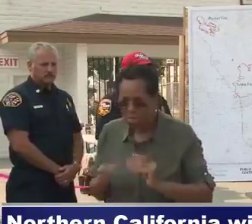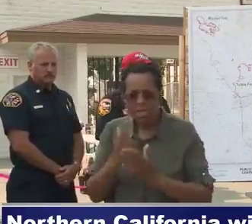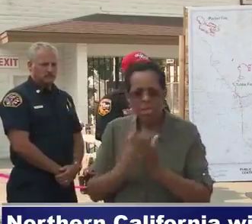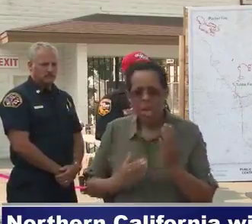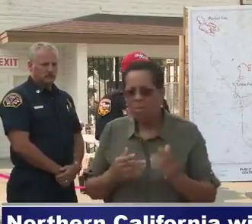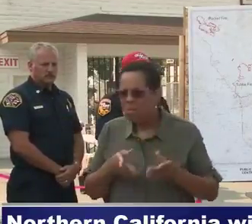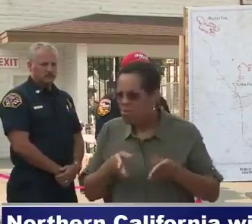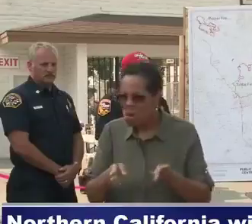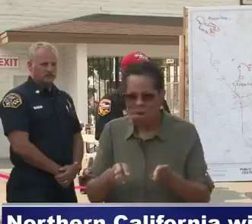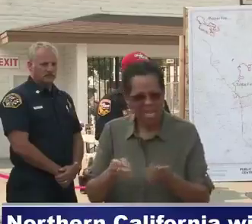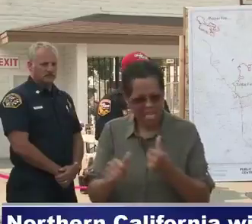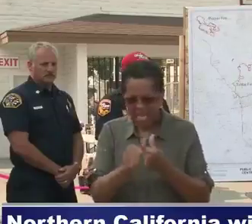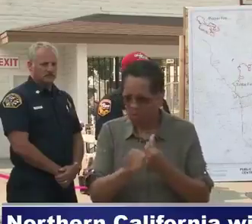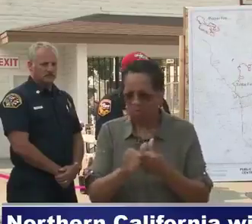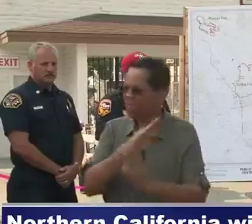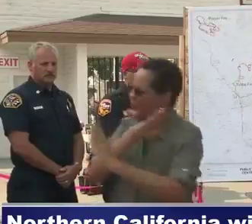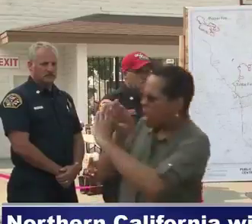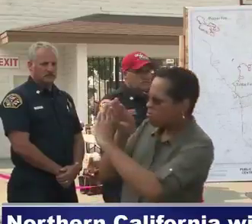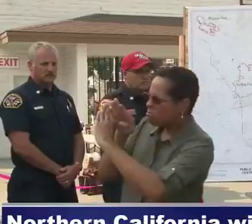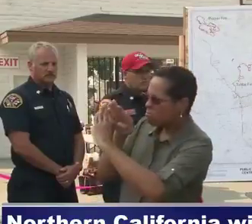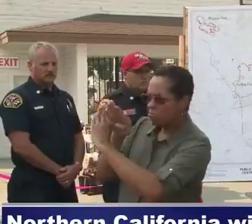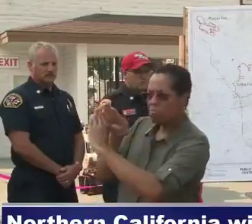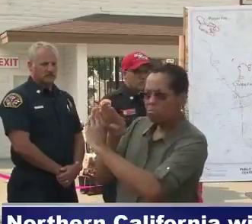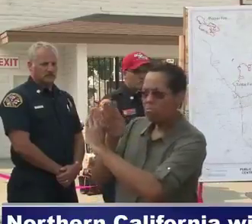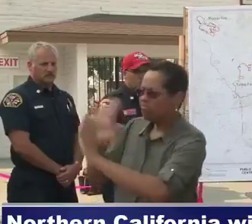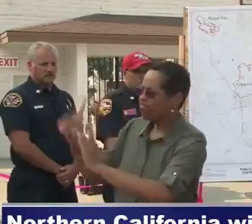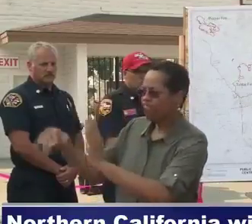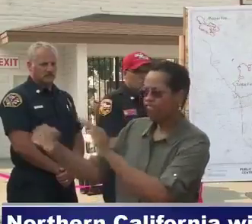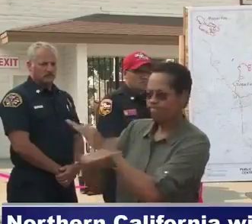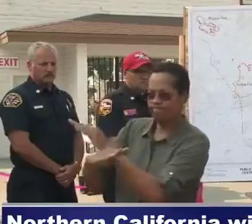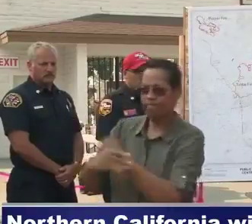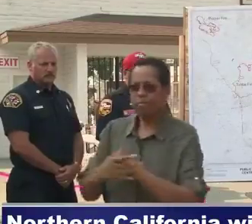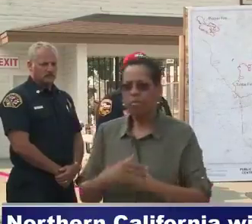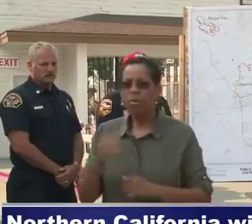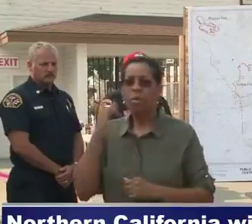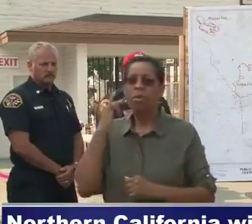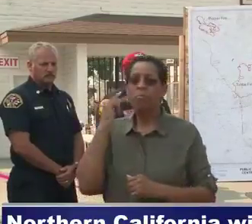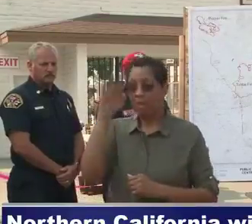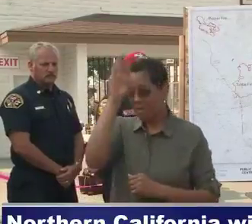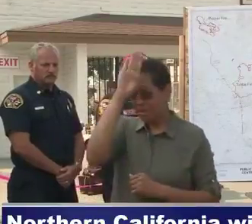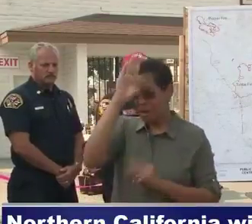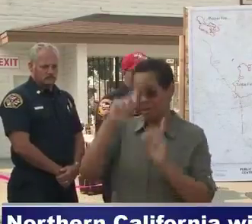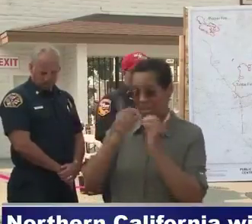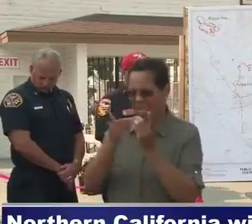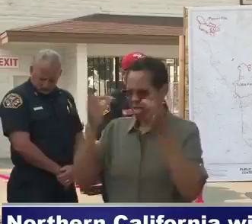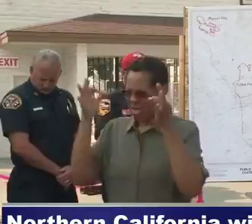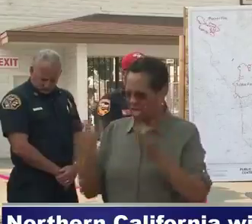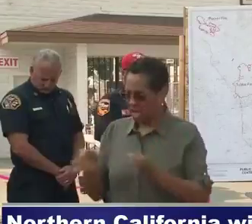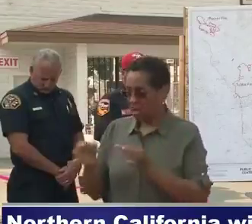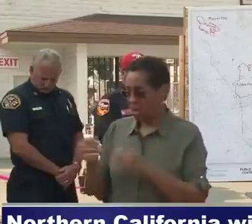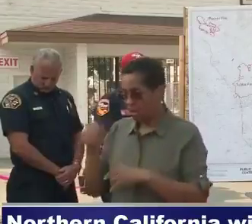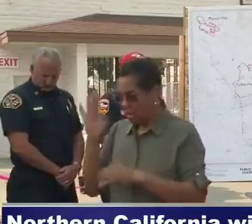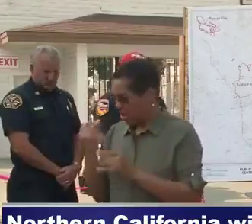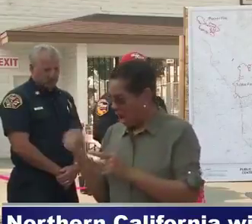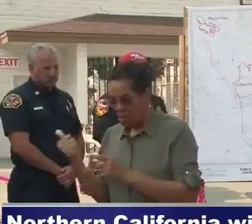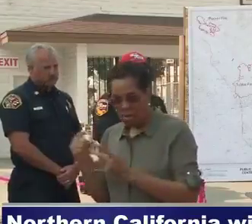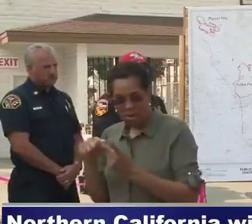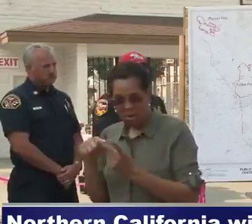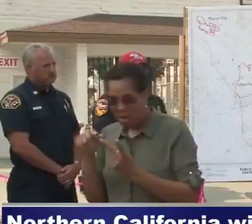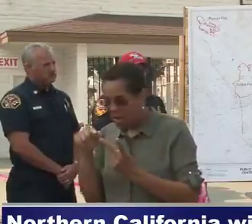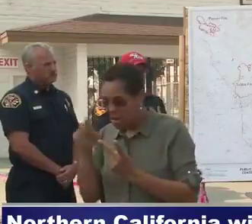danger zones, deemed dangerous by CAL FIRE and other agencies. And we cannot let you in